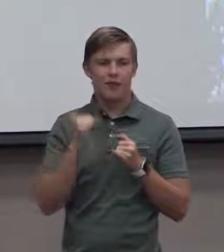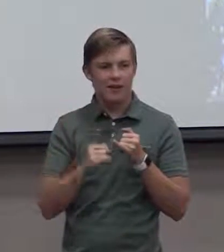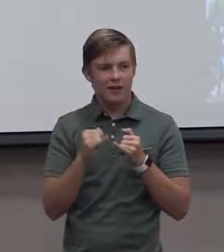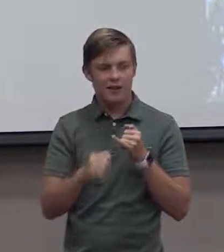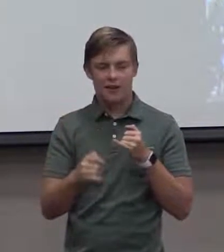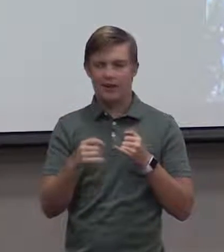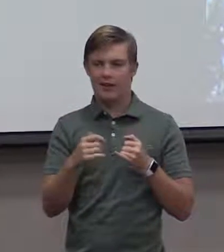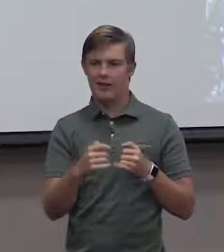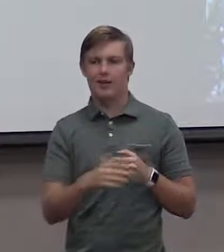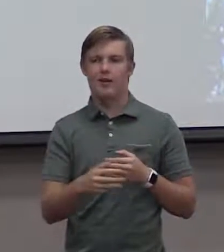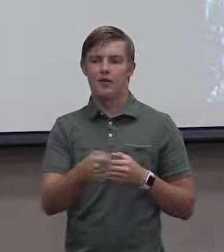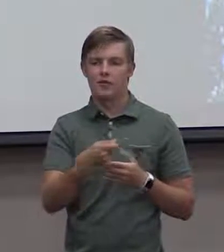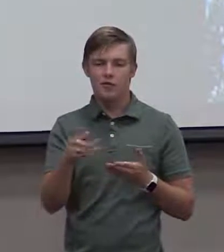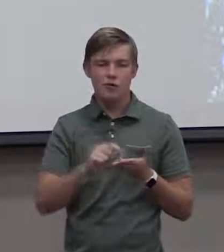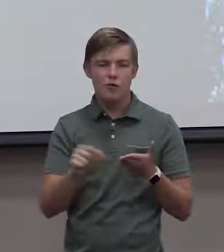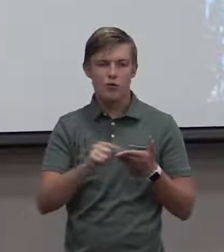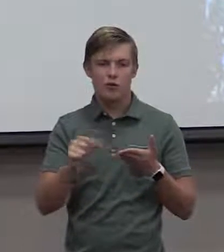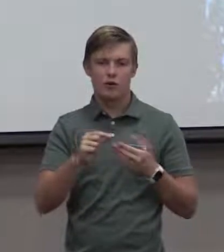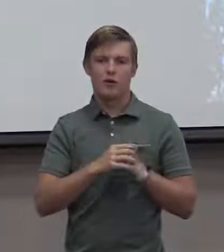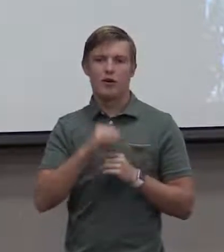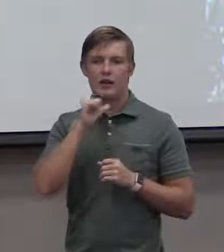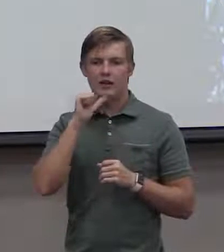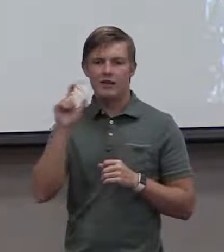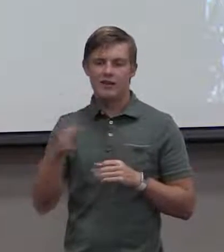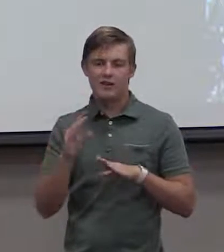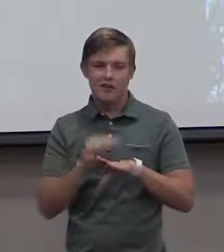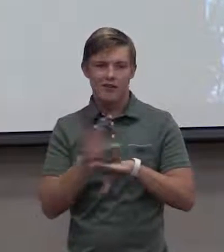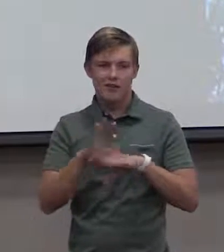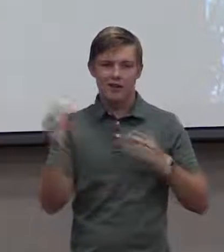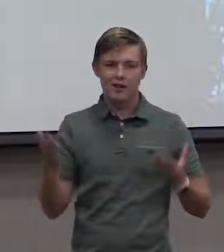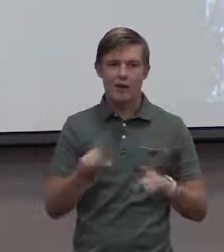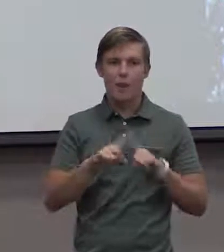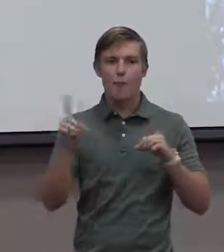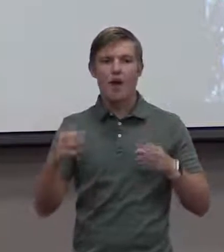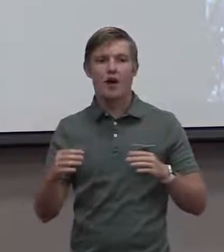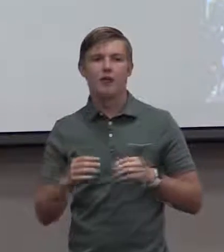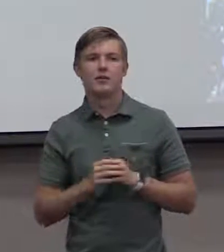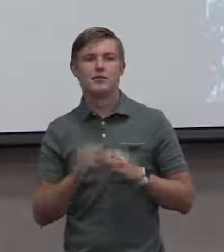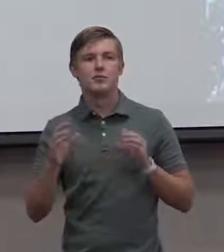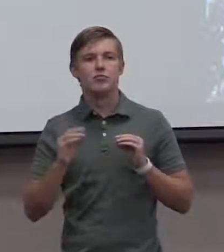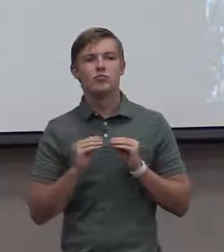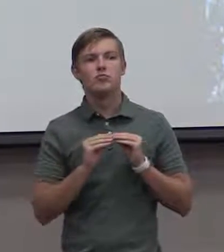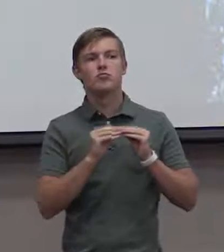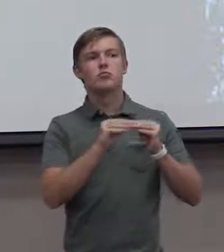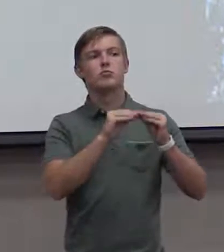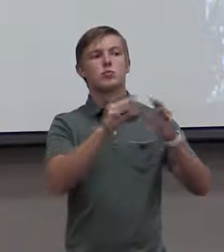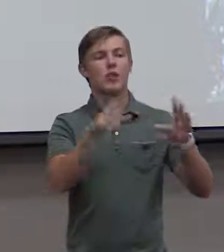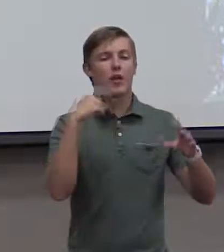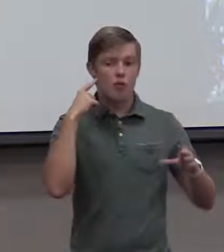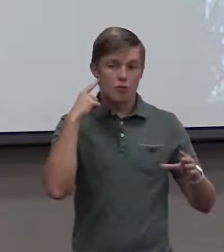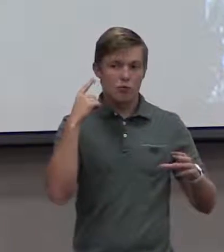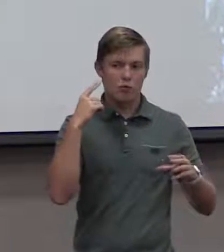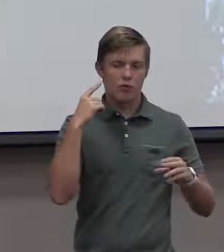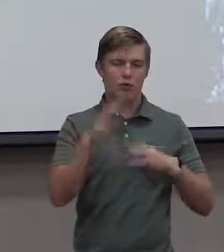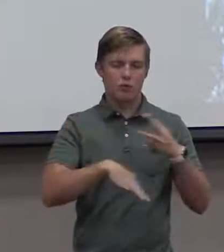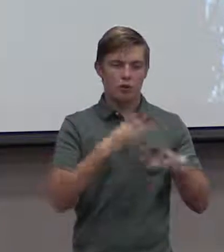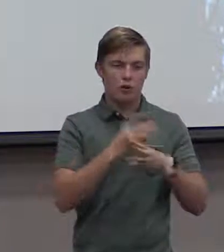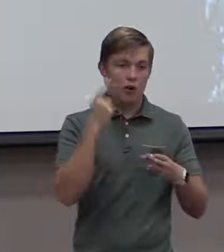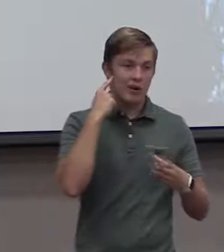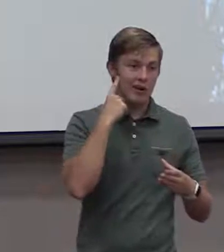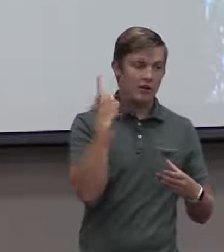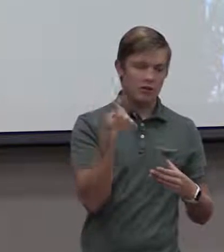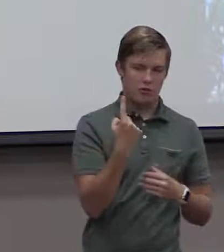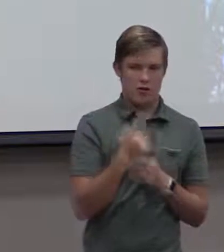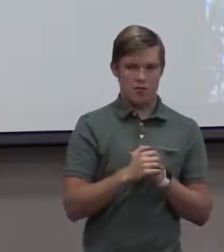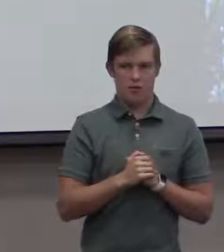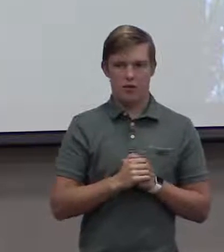that this doesn't just affect what's going on in here, but it radiates out and the world hears something. I mean, this world, especially right now,